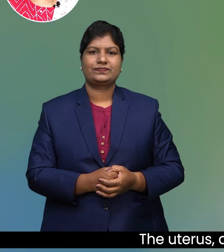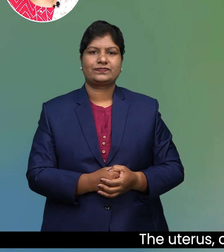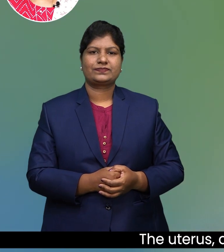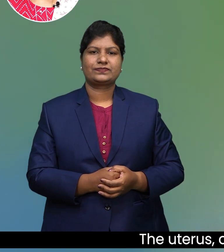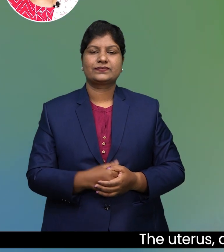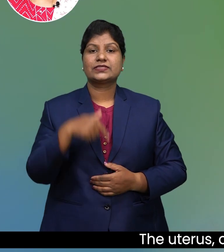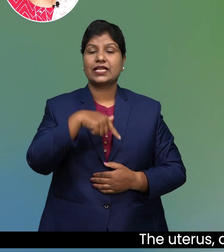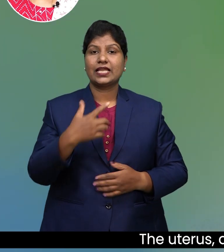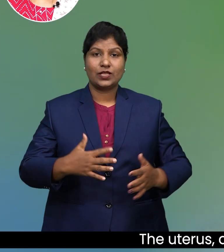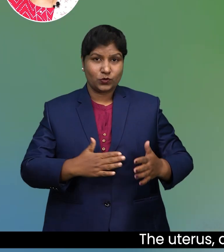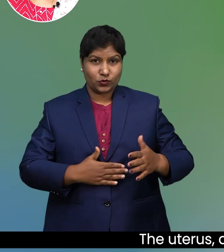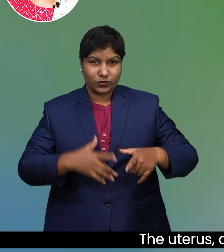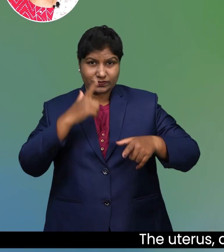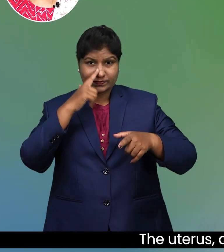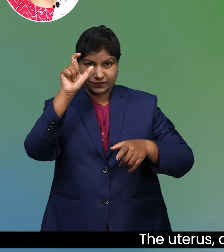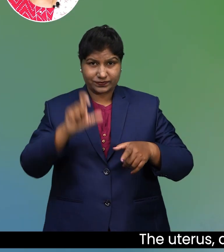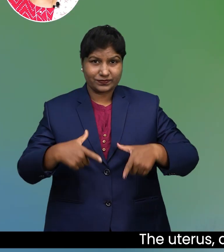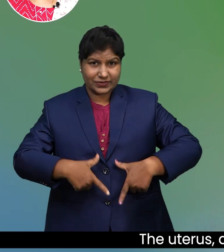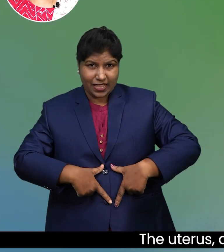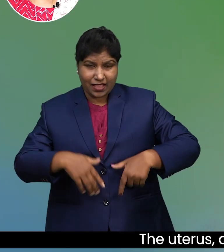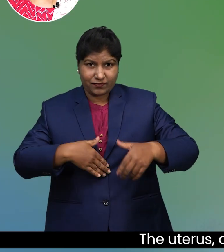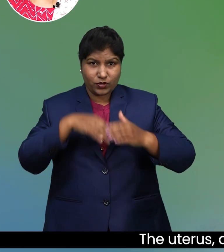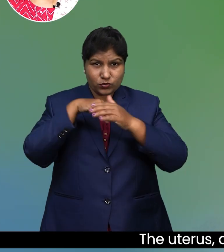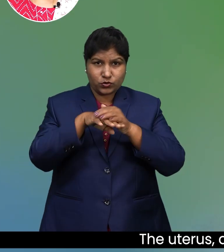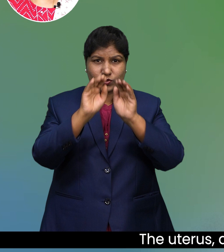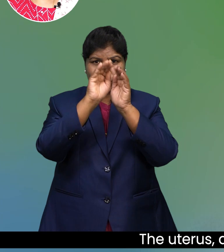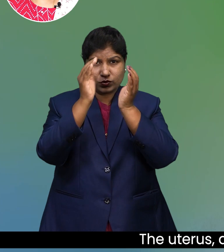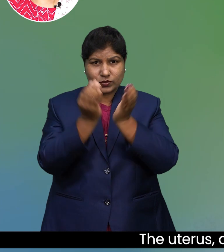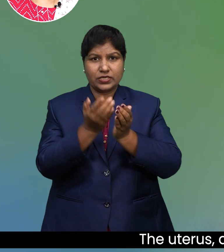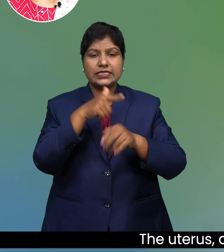The uterus at the time of fertilization